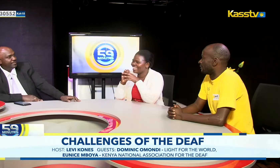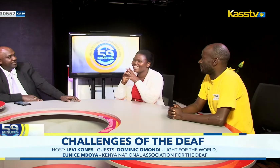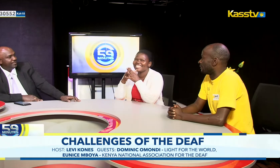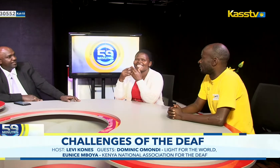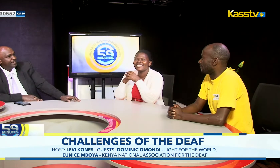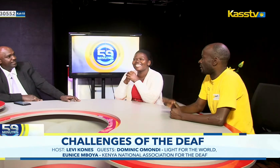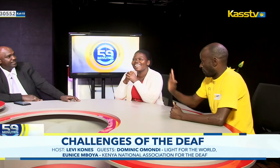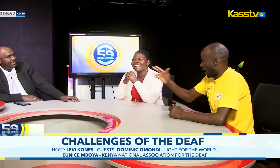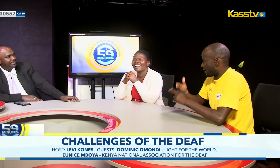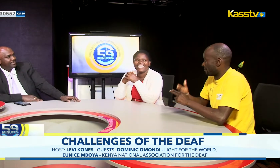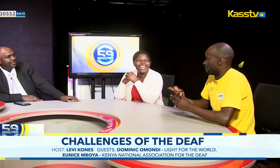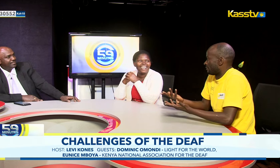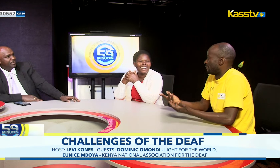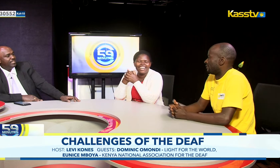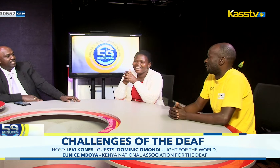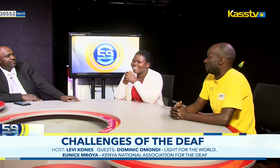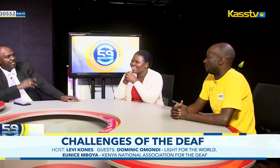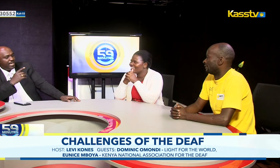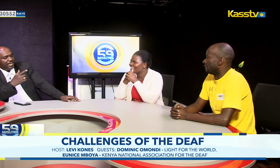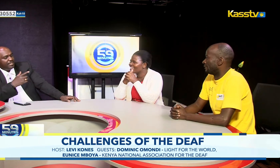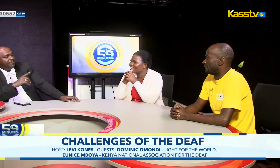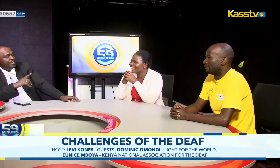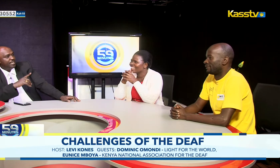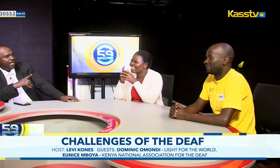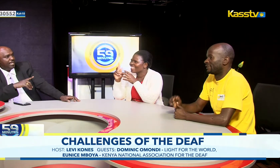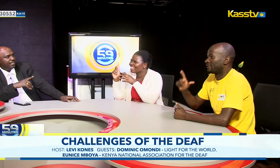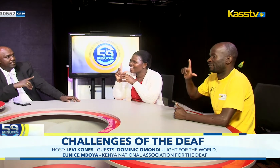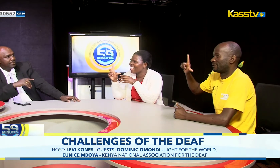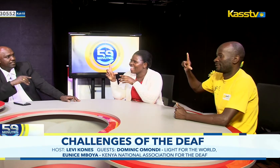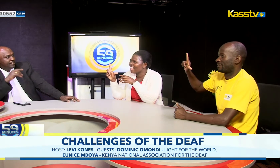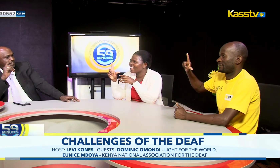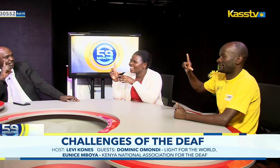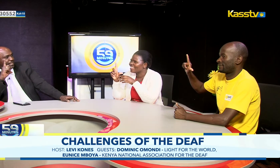name with the alphabet. Mine is Levi, L-E-V-I. L.